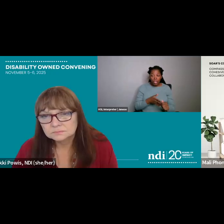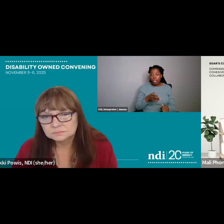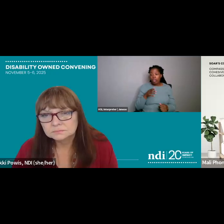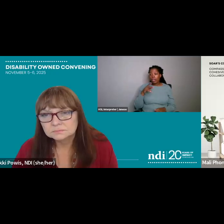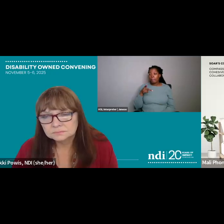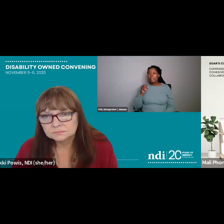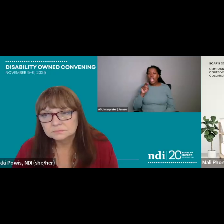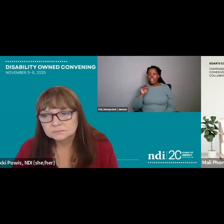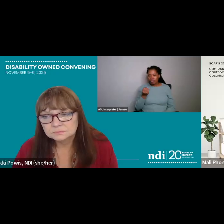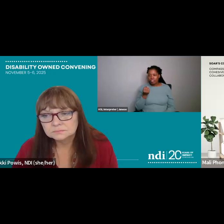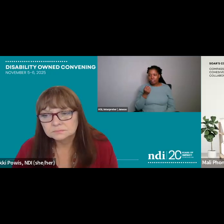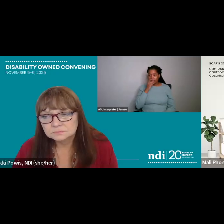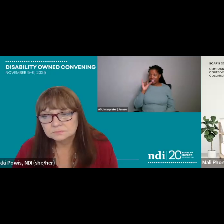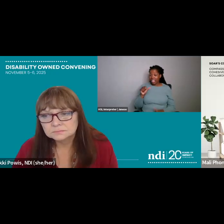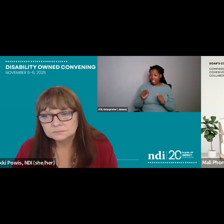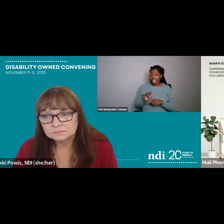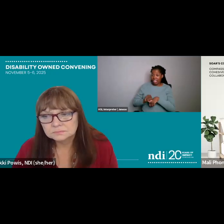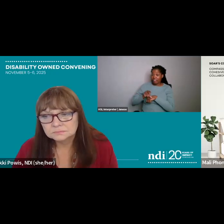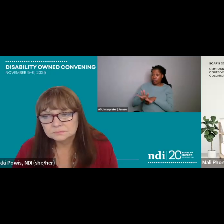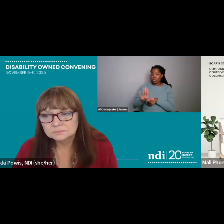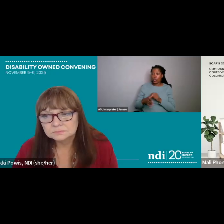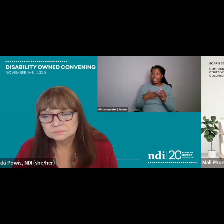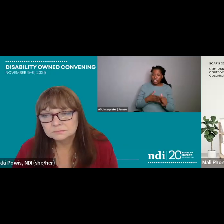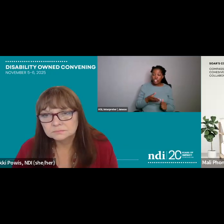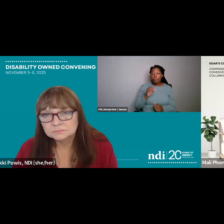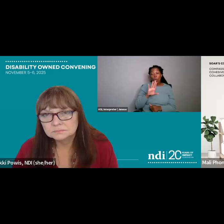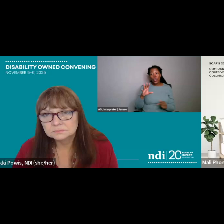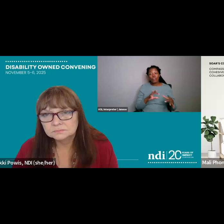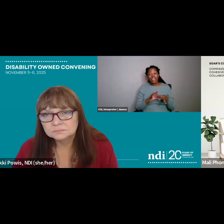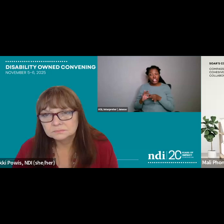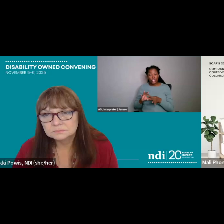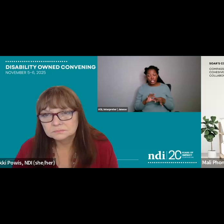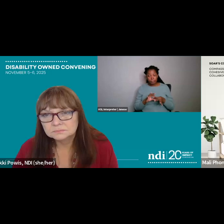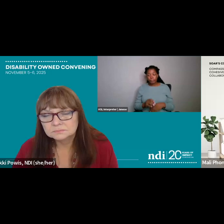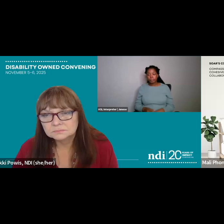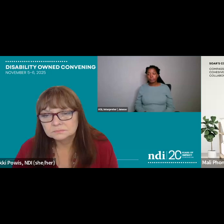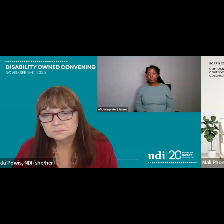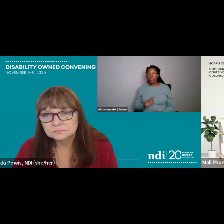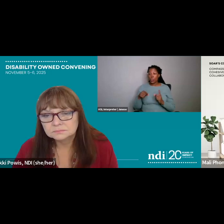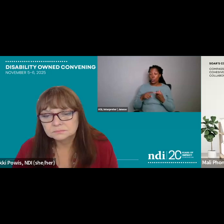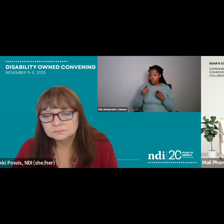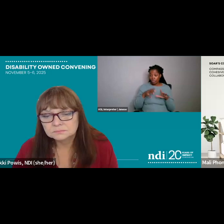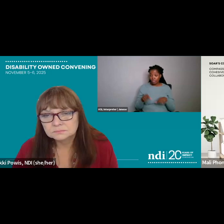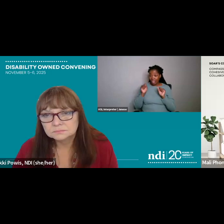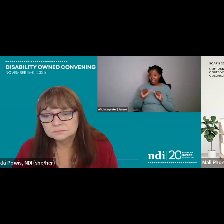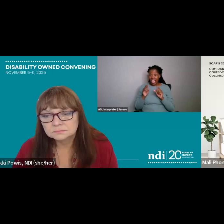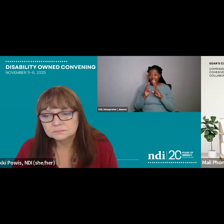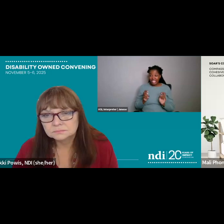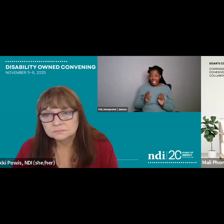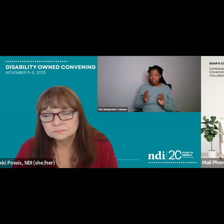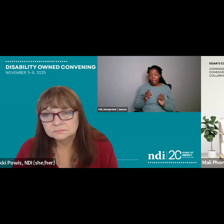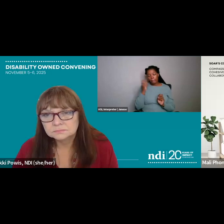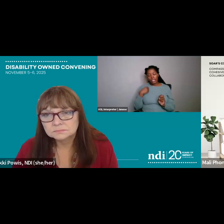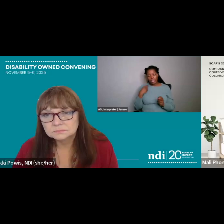your relationships. And when you take that assessment, because I care deeply for this community, I have, like I said,